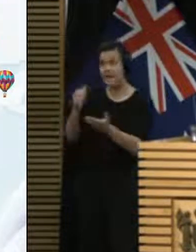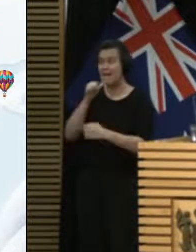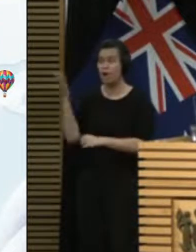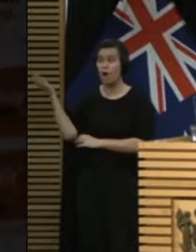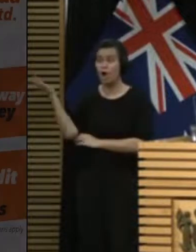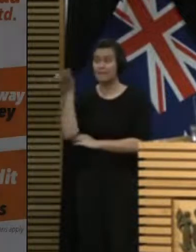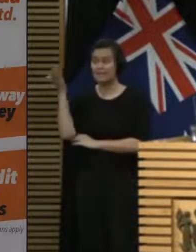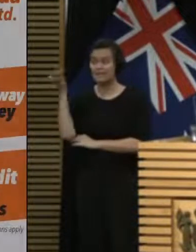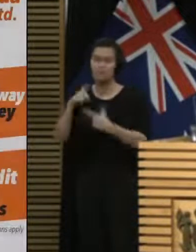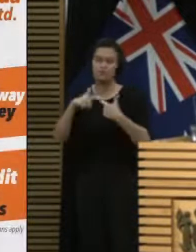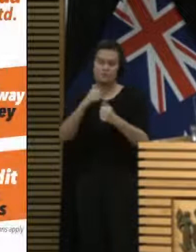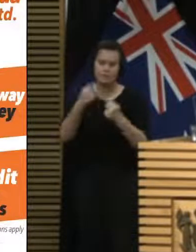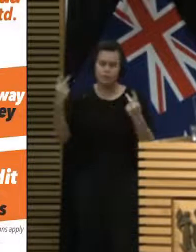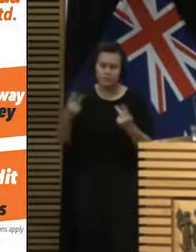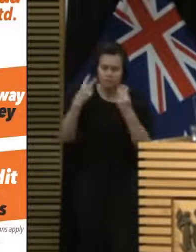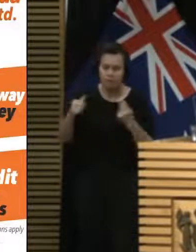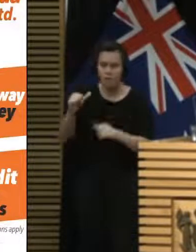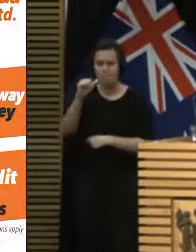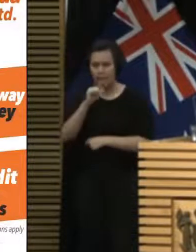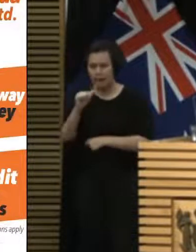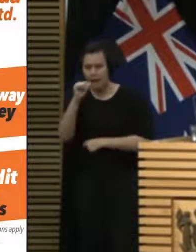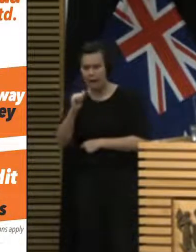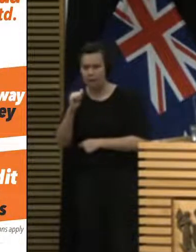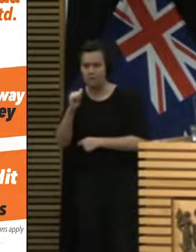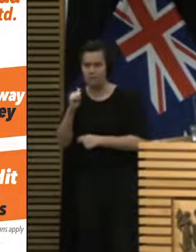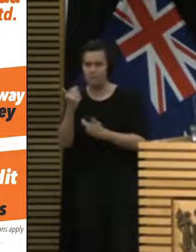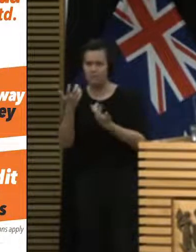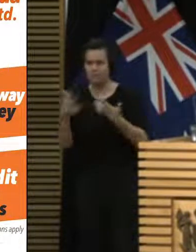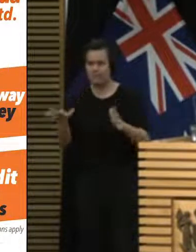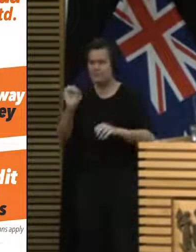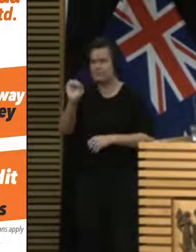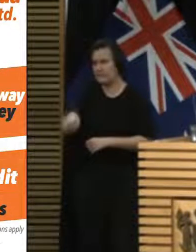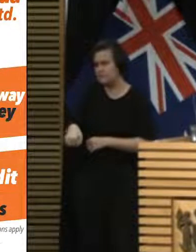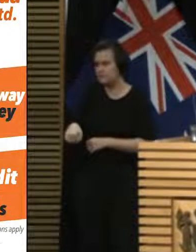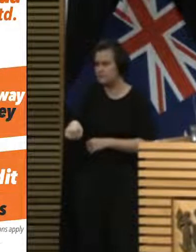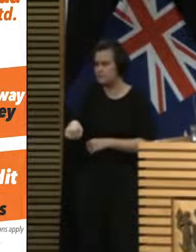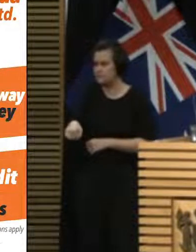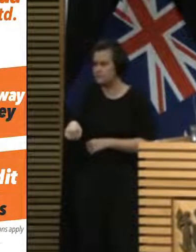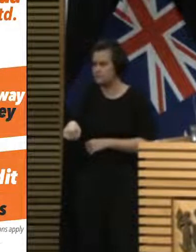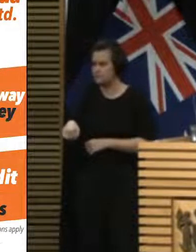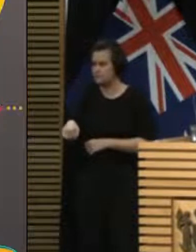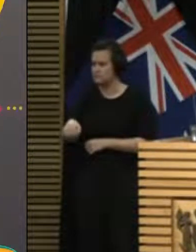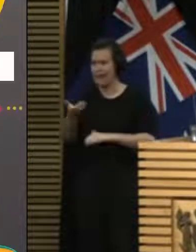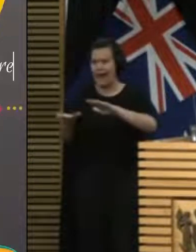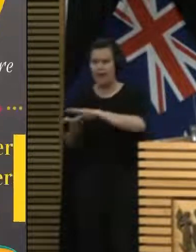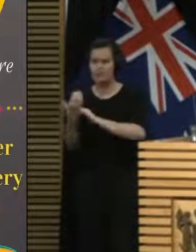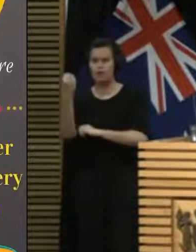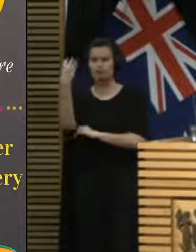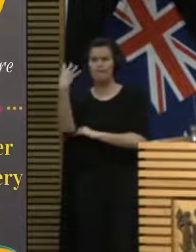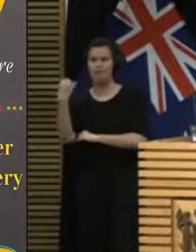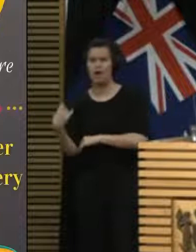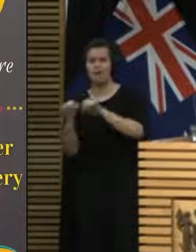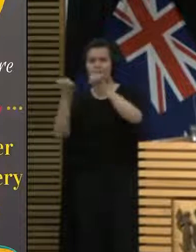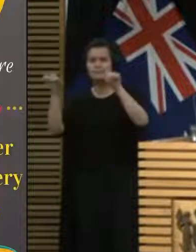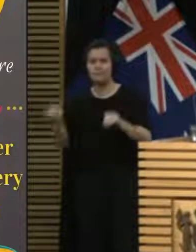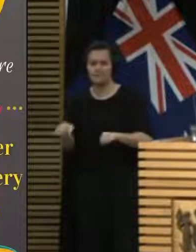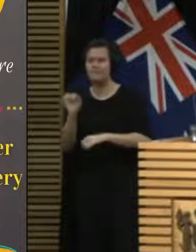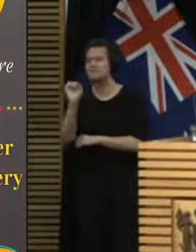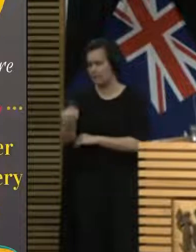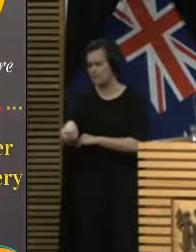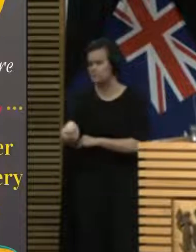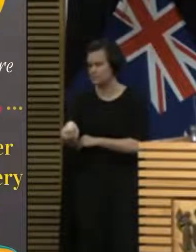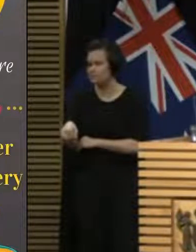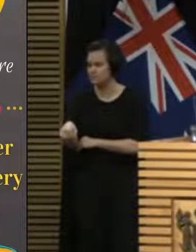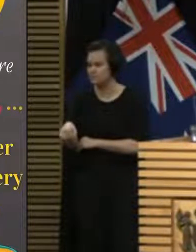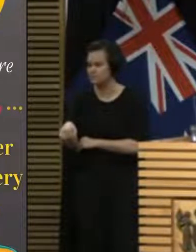and you're requiring, within the traffic light system, you're requiring customers to be vaccinated, it naturally follows that your staff need